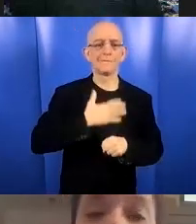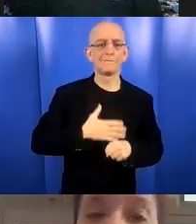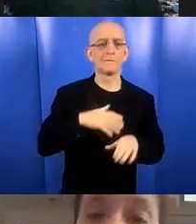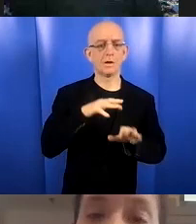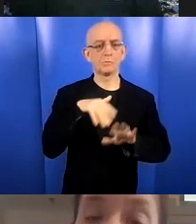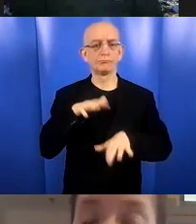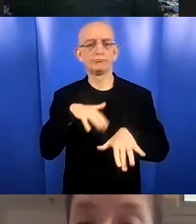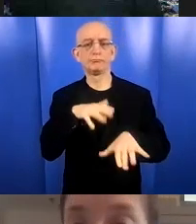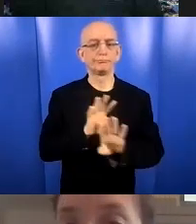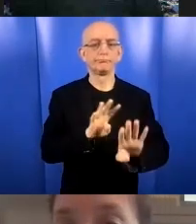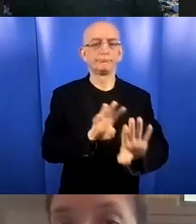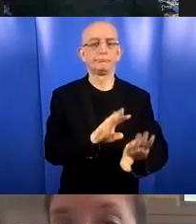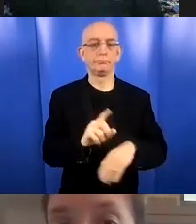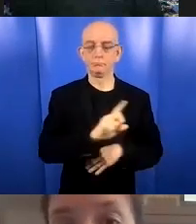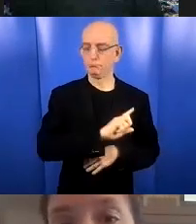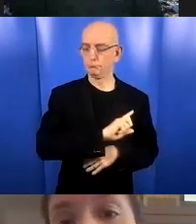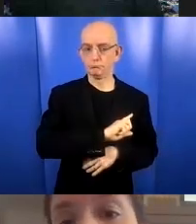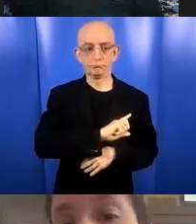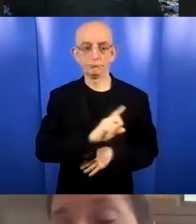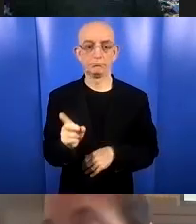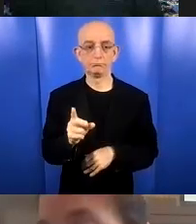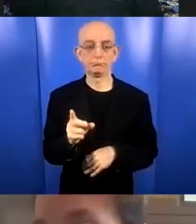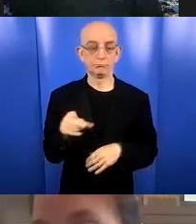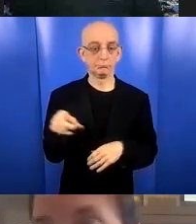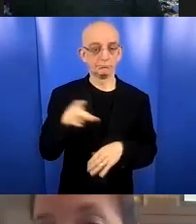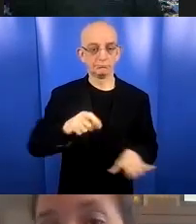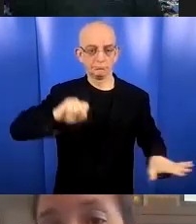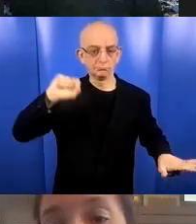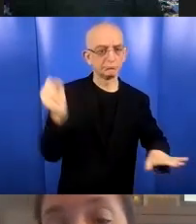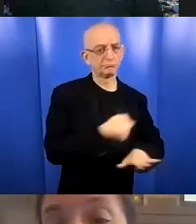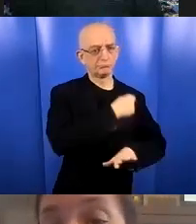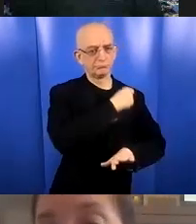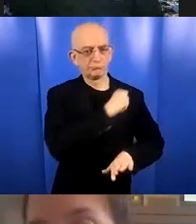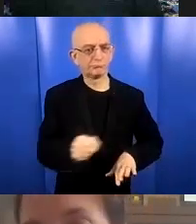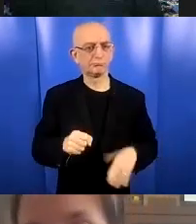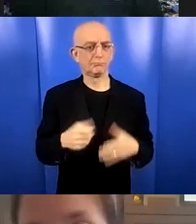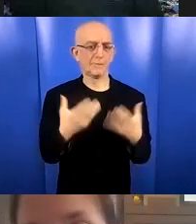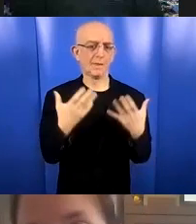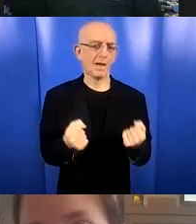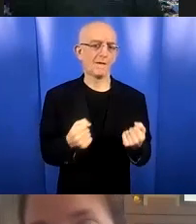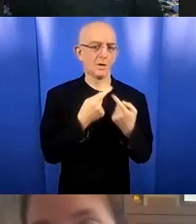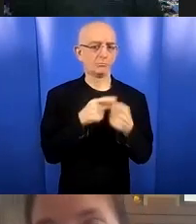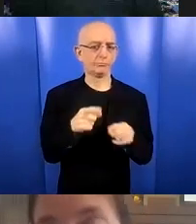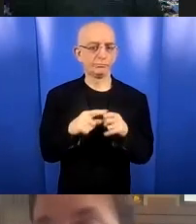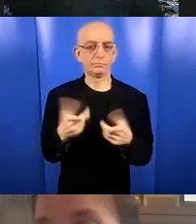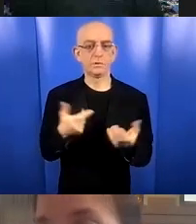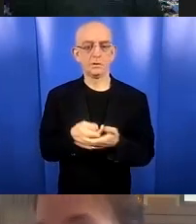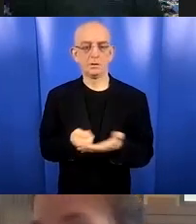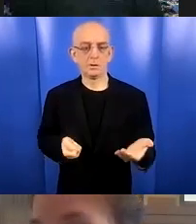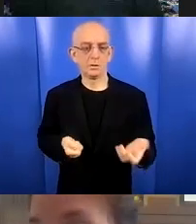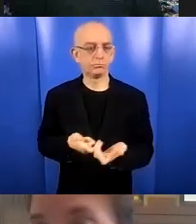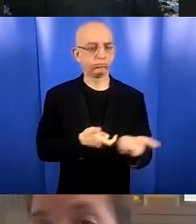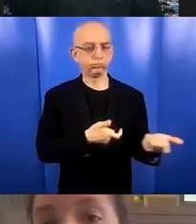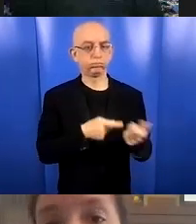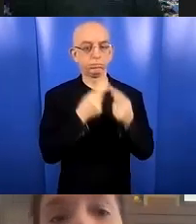gas, sometimes even use of lethal force to disrupt protests, have been the most common tactics used by governments to restrict